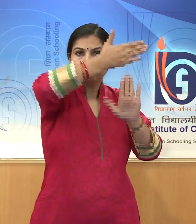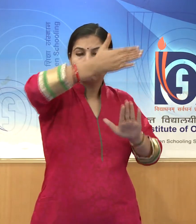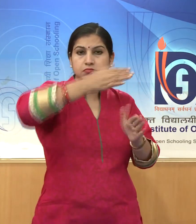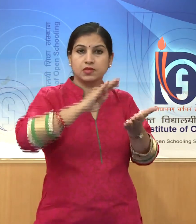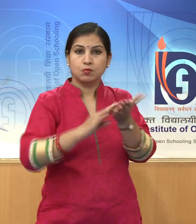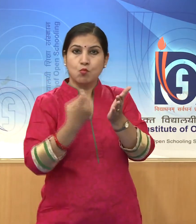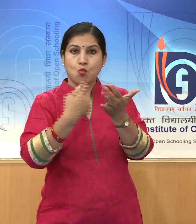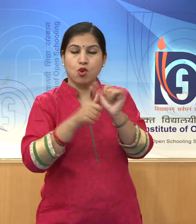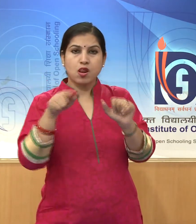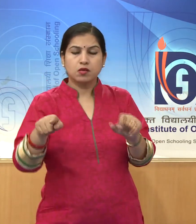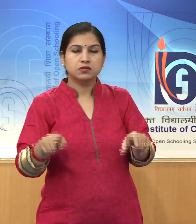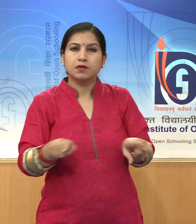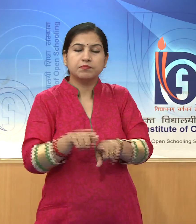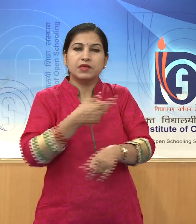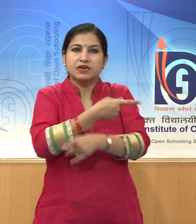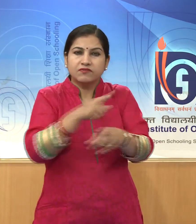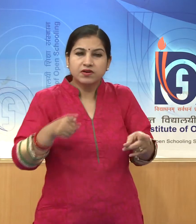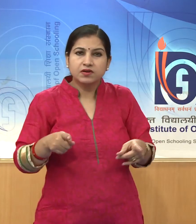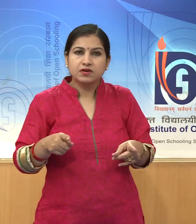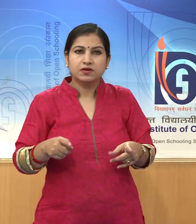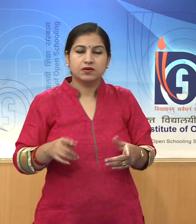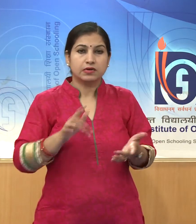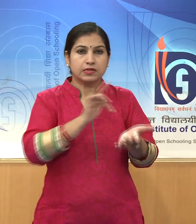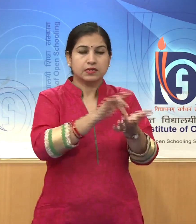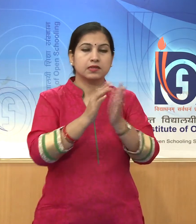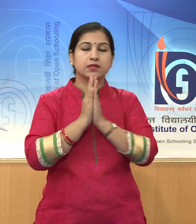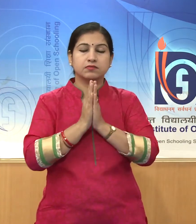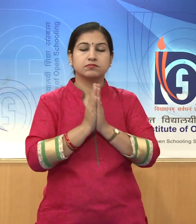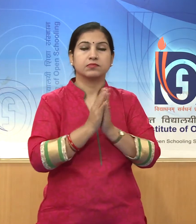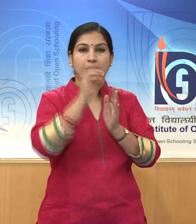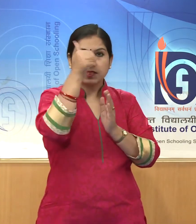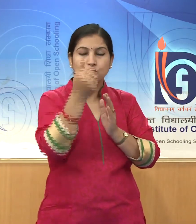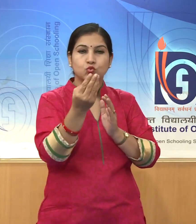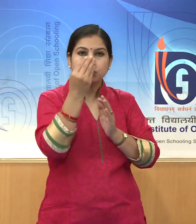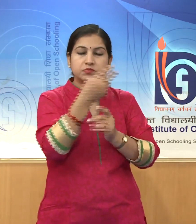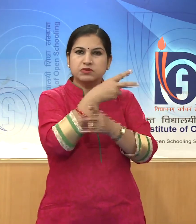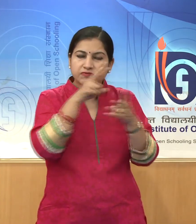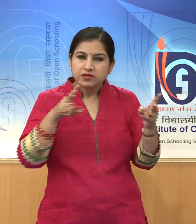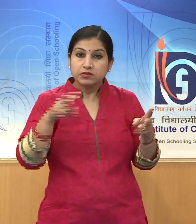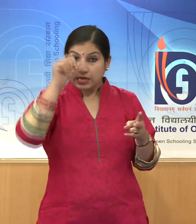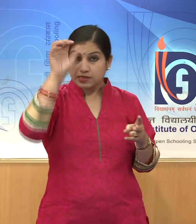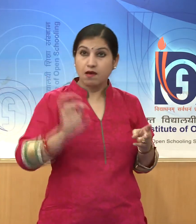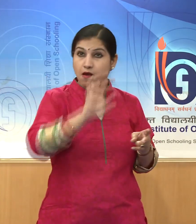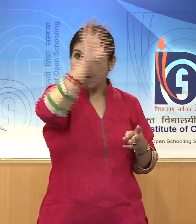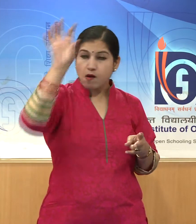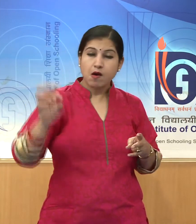the saints of different religions of India.